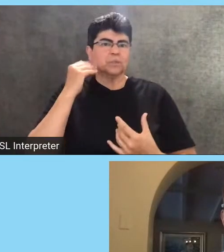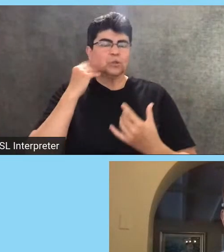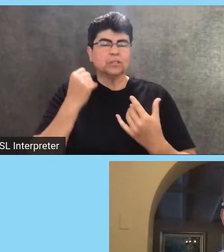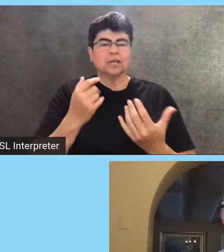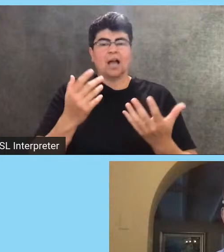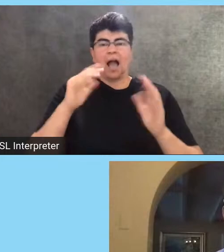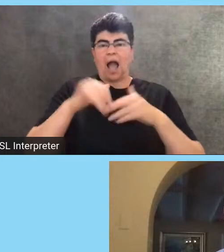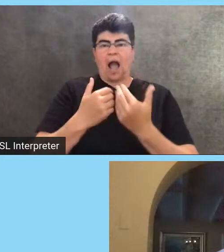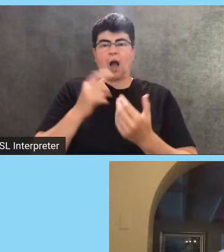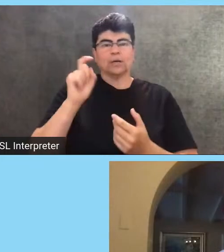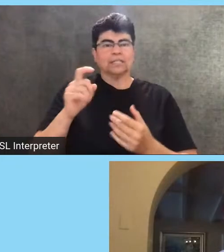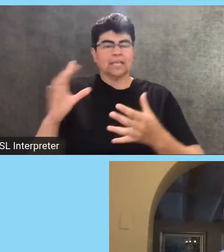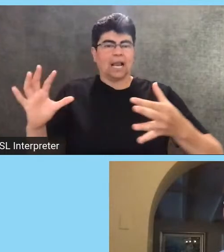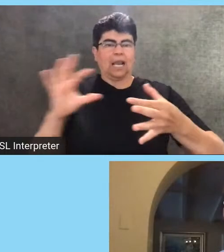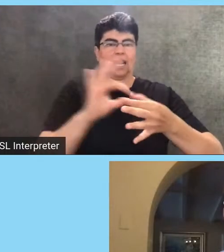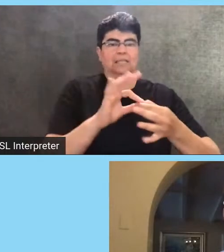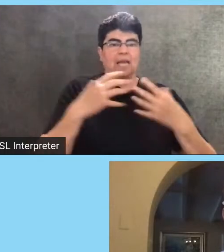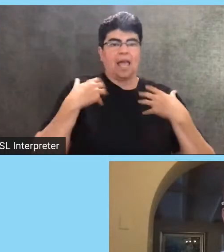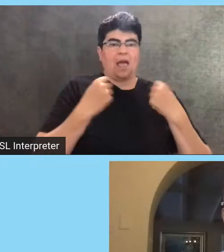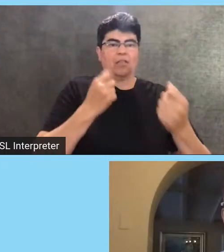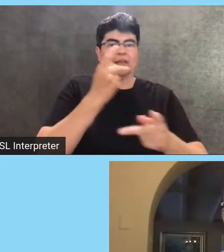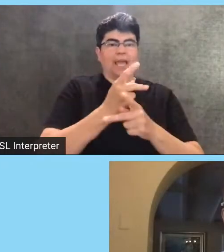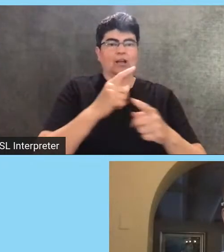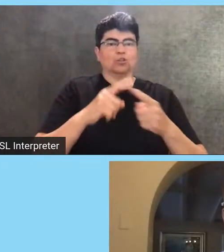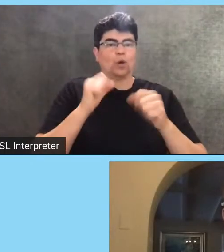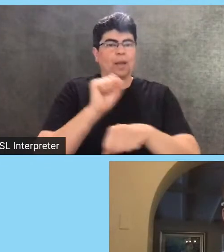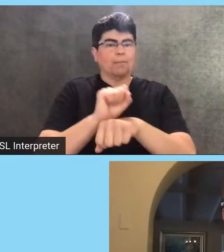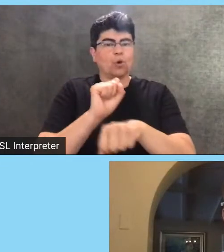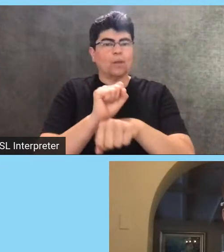how necessarily linked healthcare is to employment,